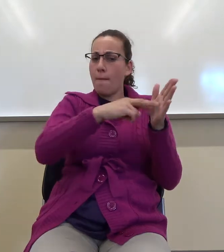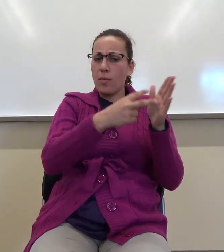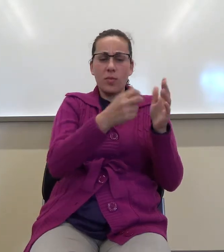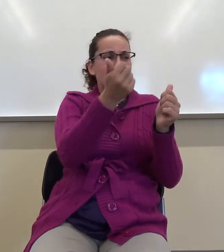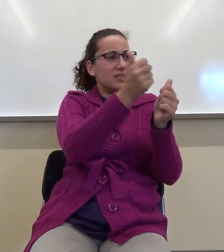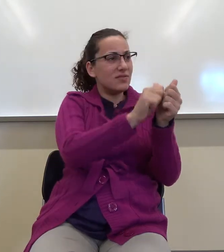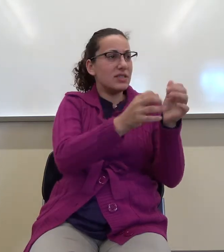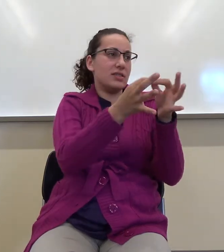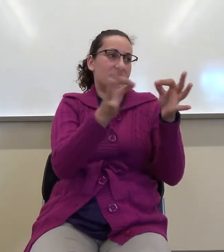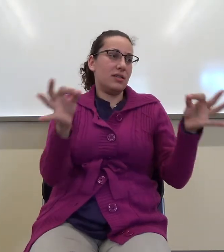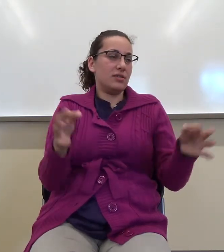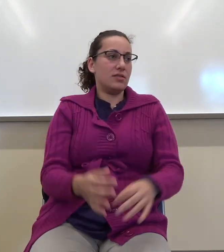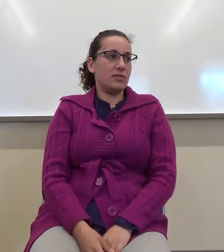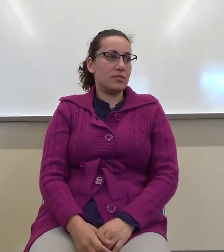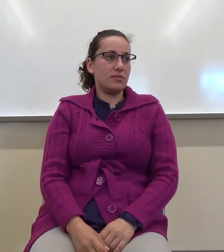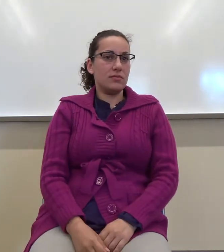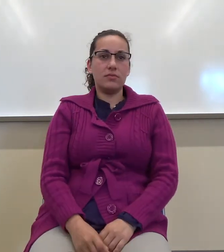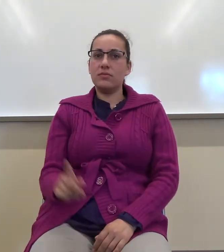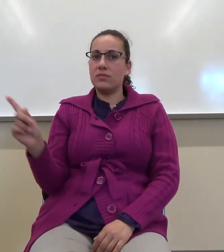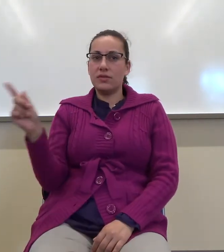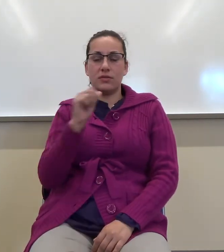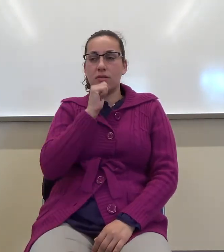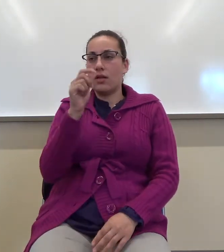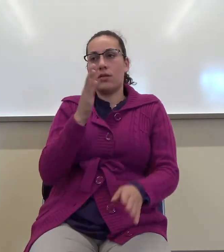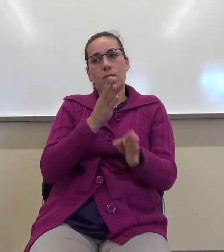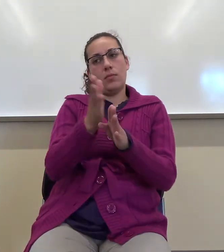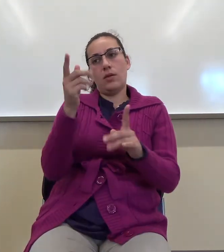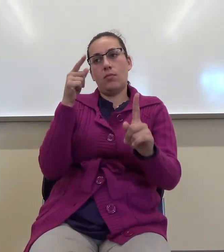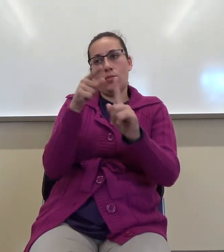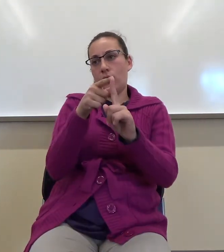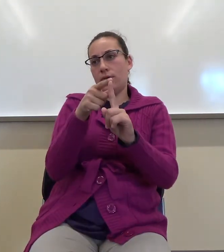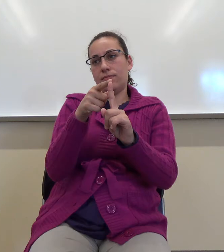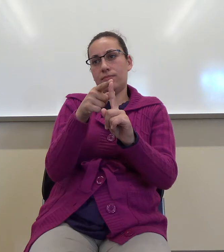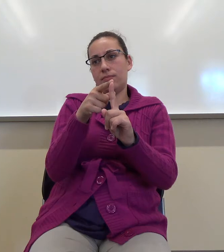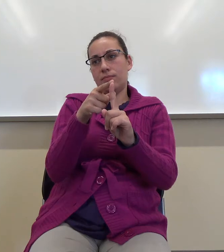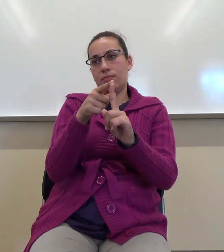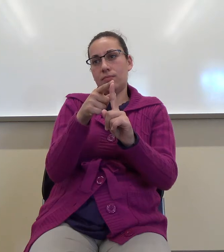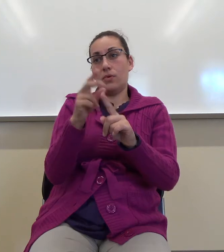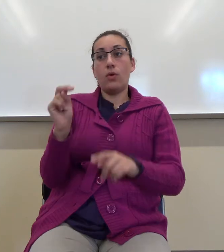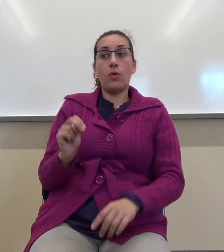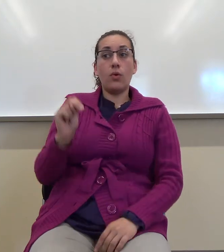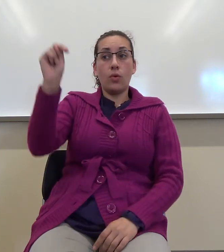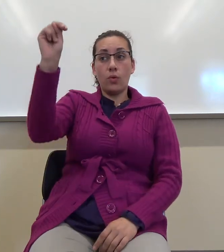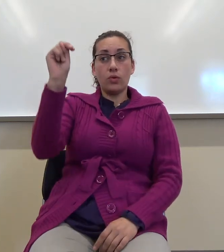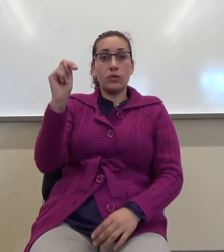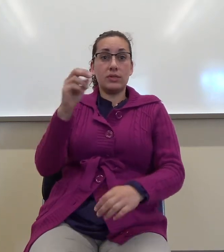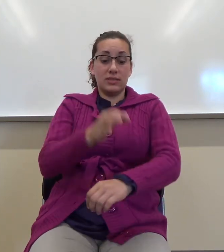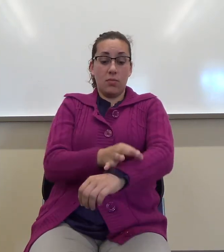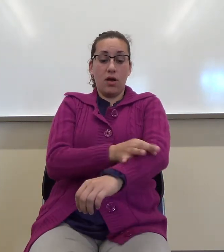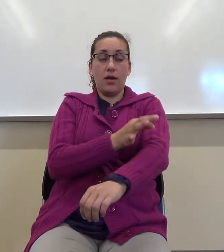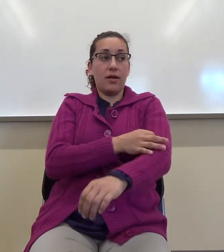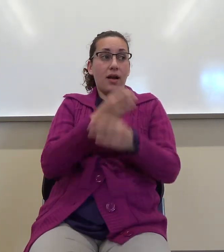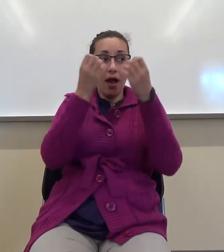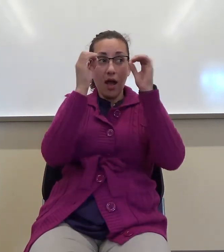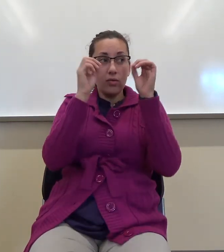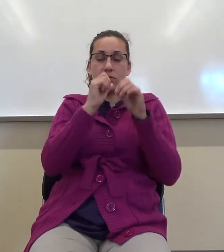the main point of the paragraph. The northern spotted owls are not the main point. This is the main point. There are